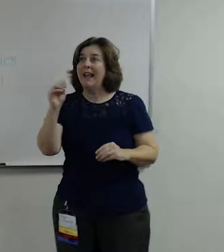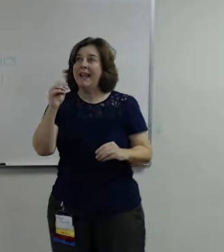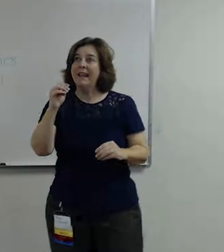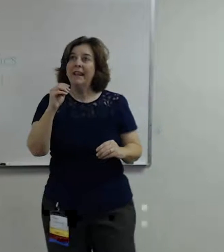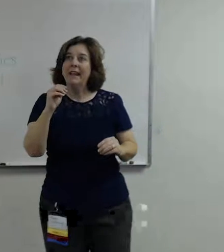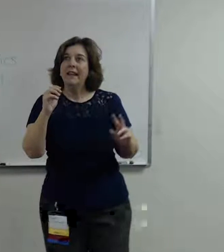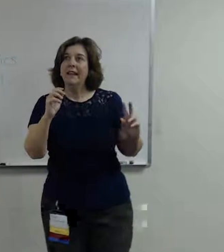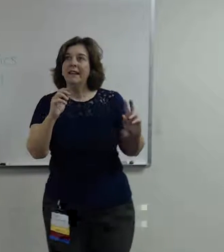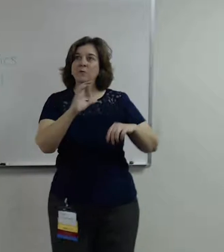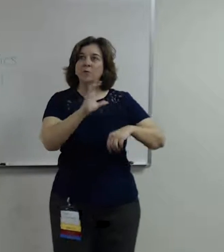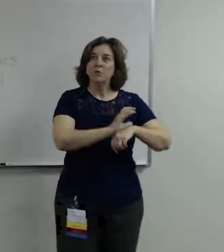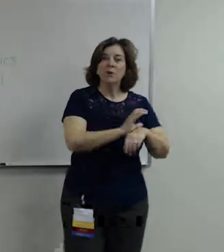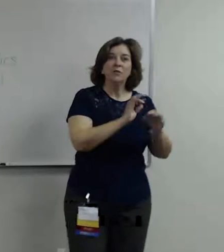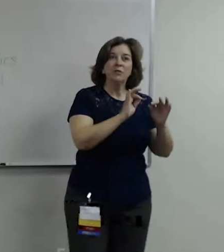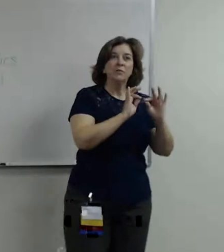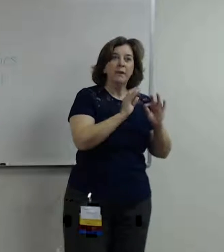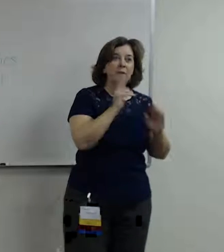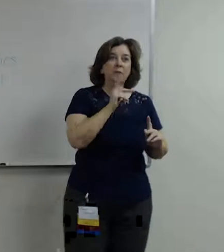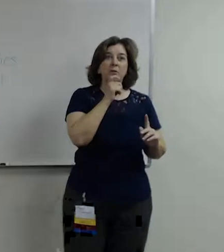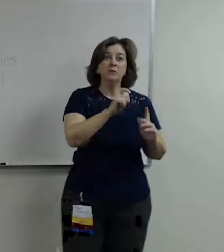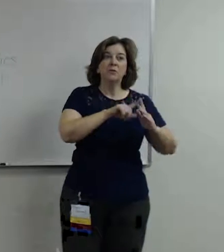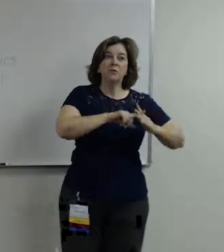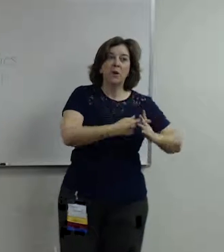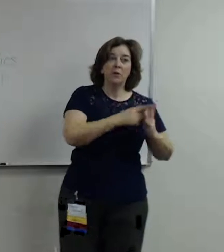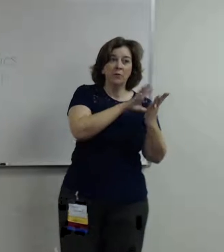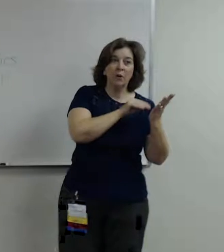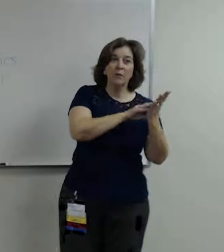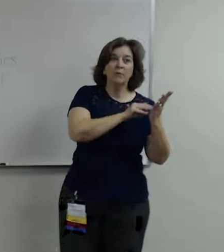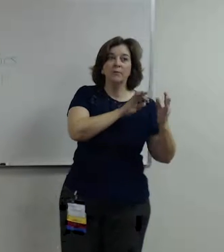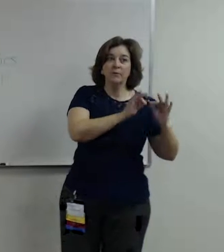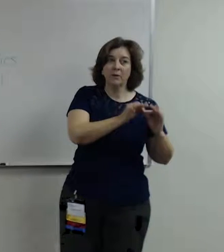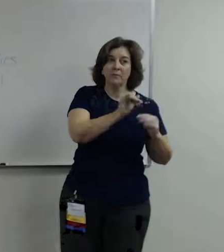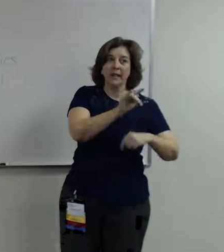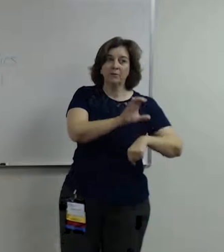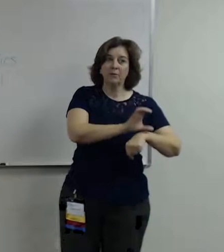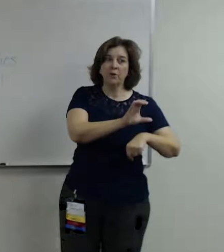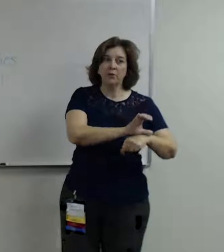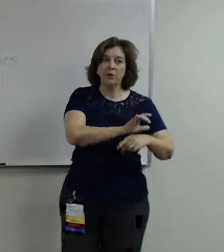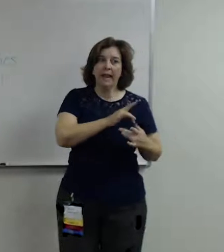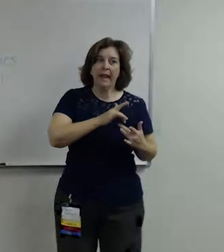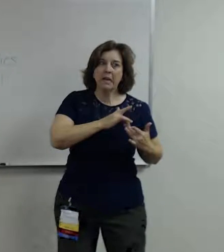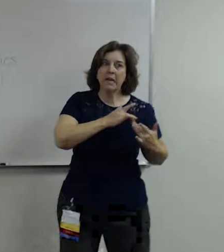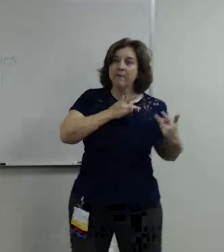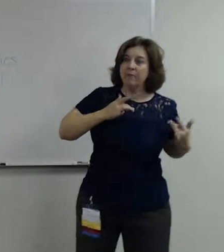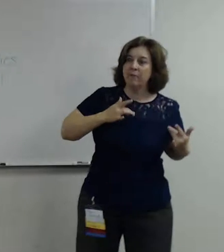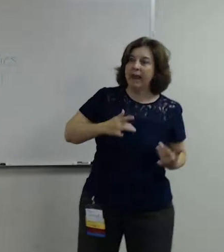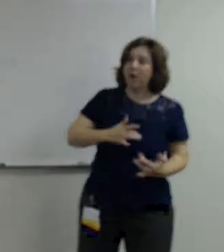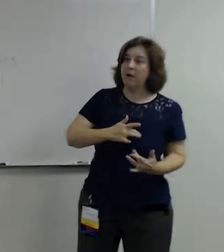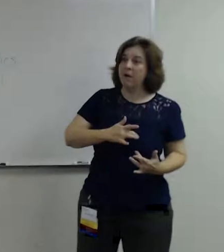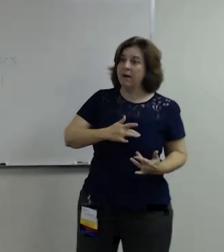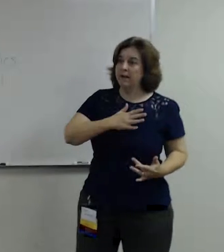And church and people who learn to interpret at church come from that heart.